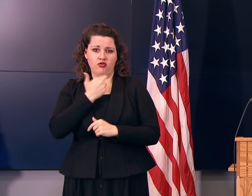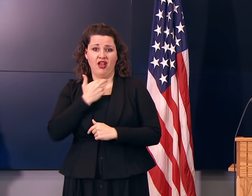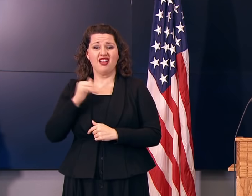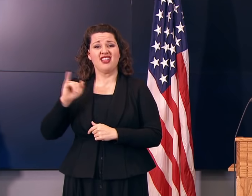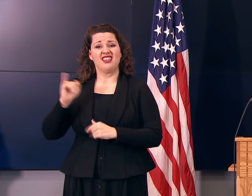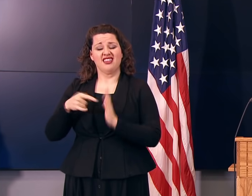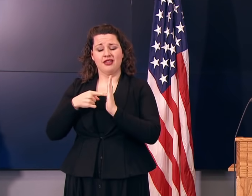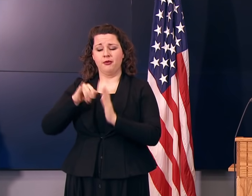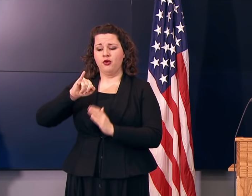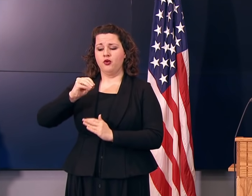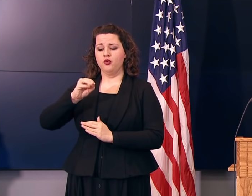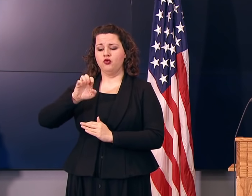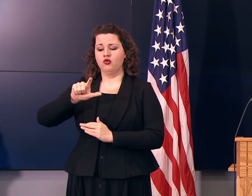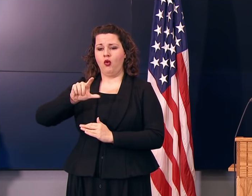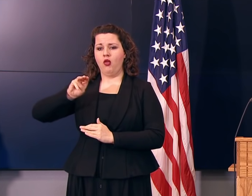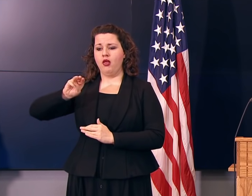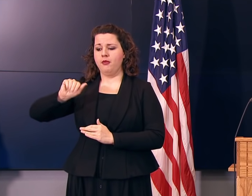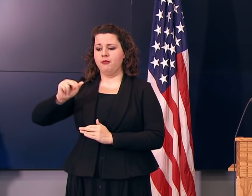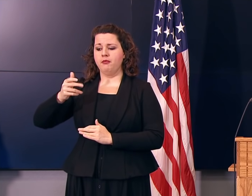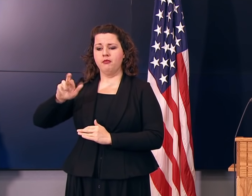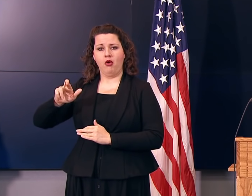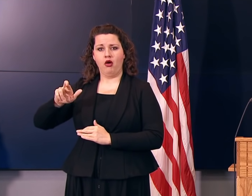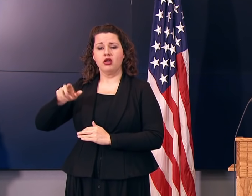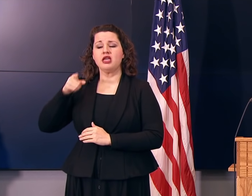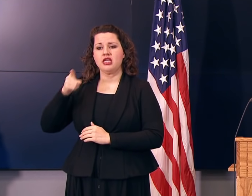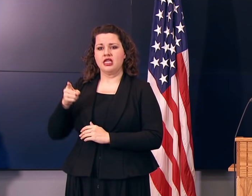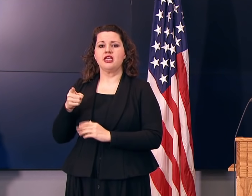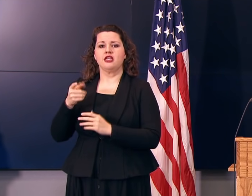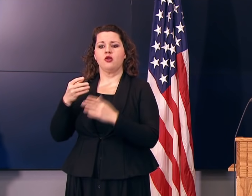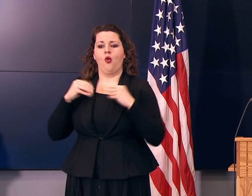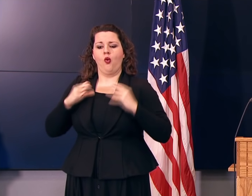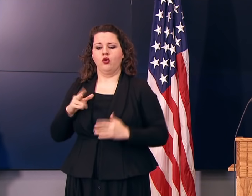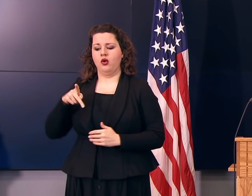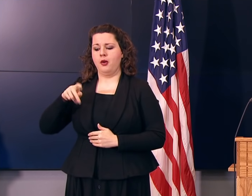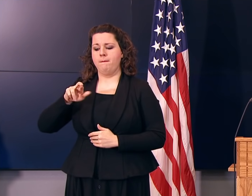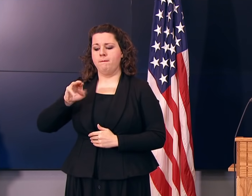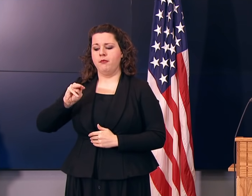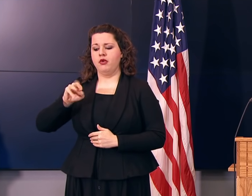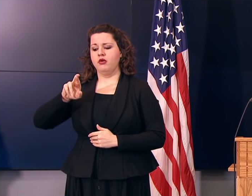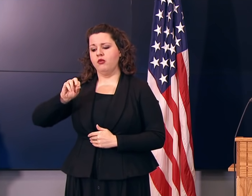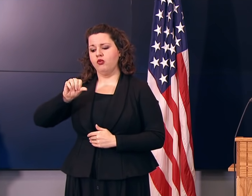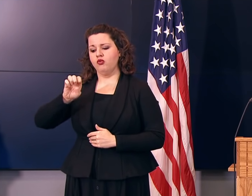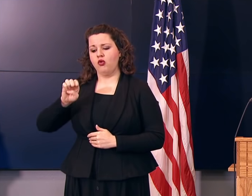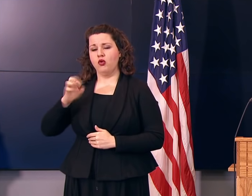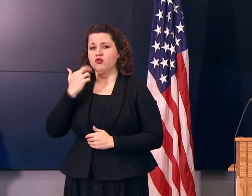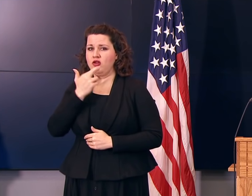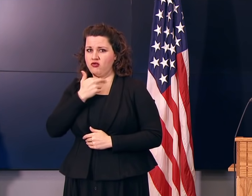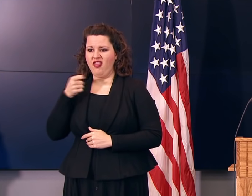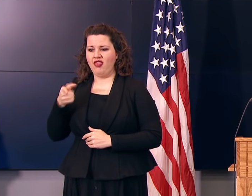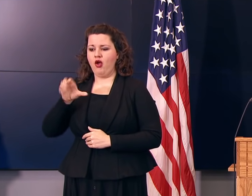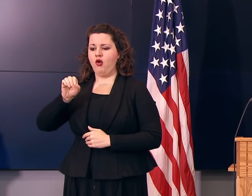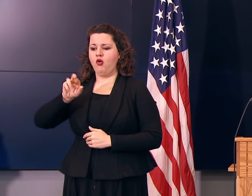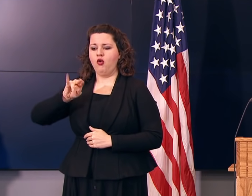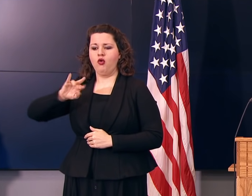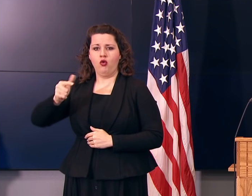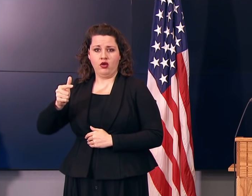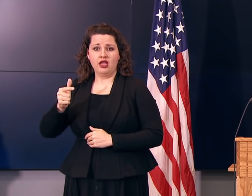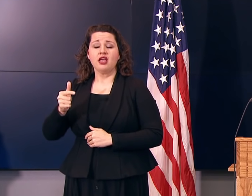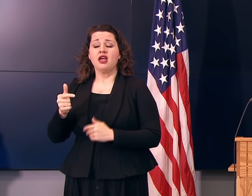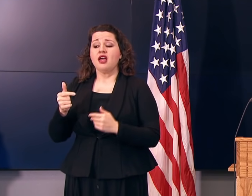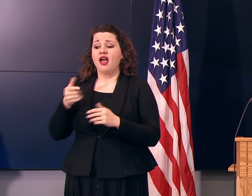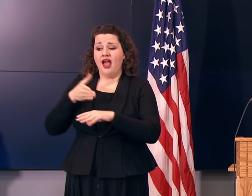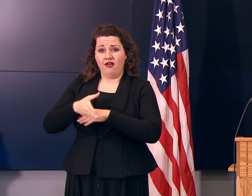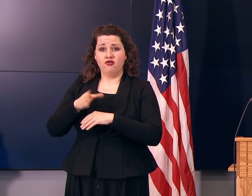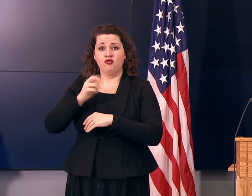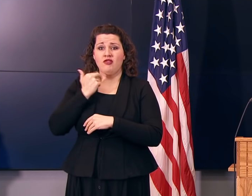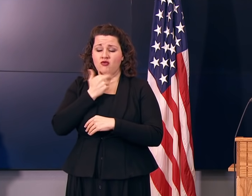the owner of Primrose Restaurant in Corning. After the closure of restaurants, I had a friend share a video from Facebook of